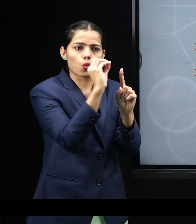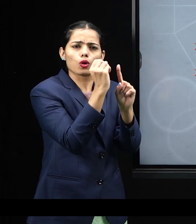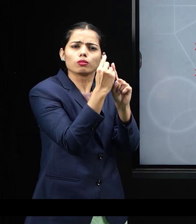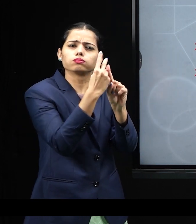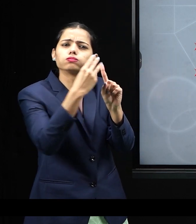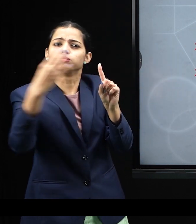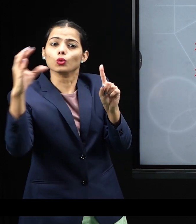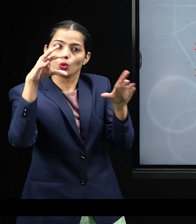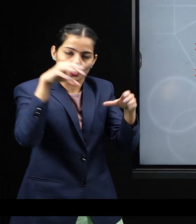non-committal.